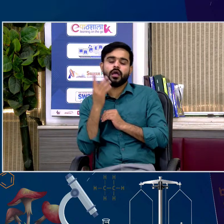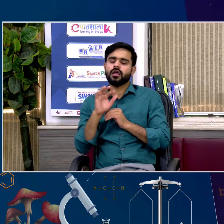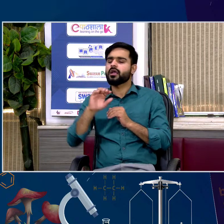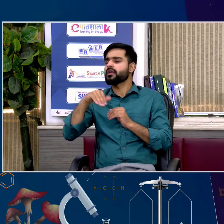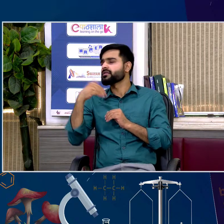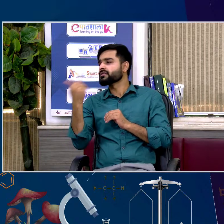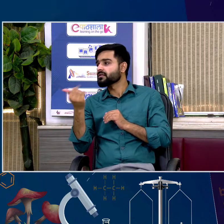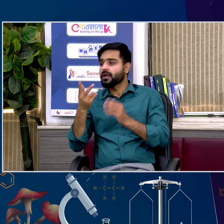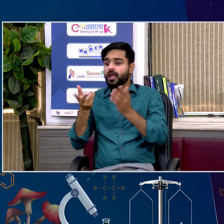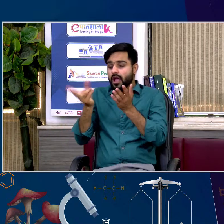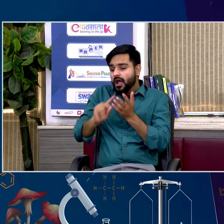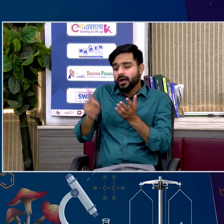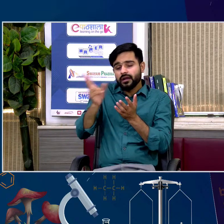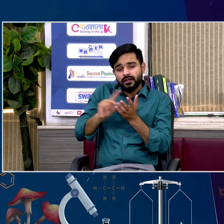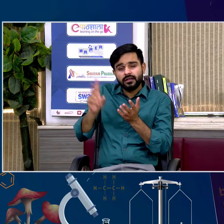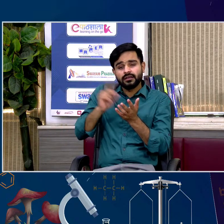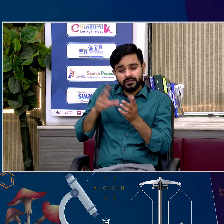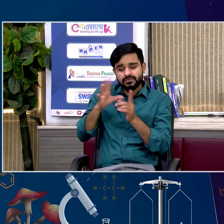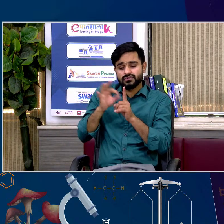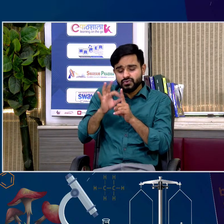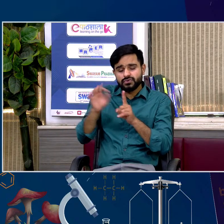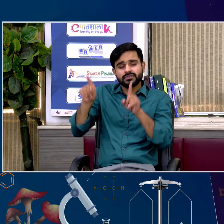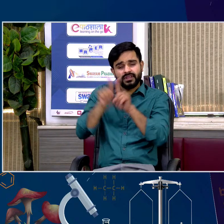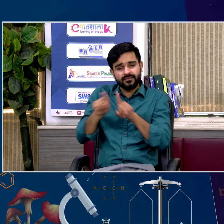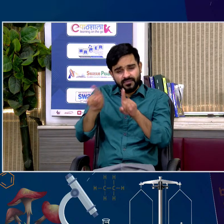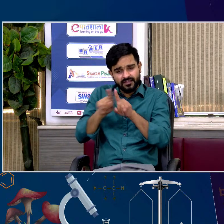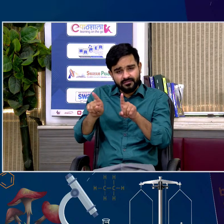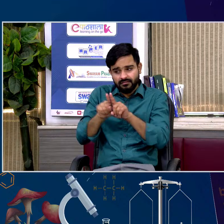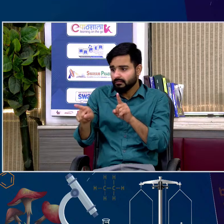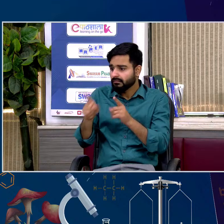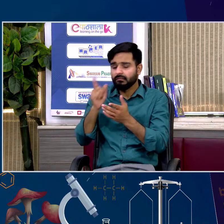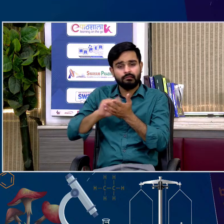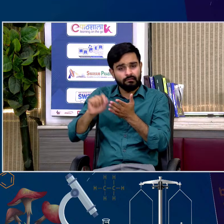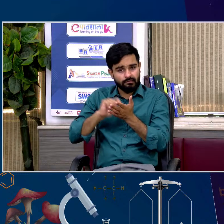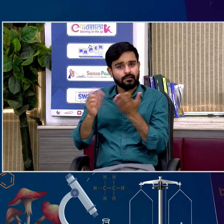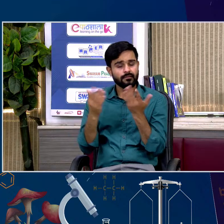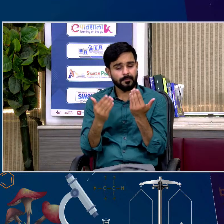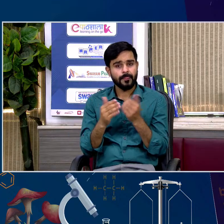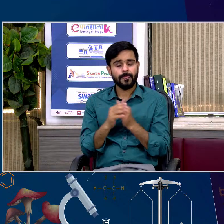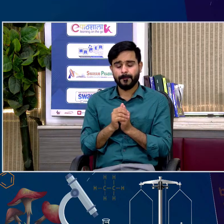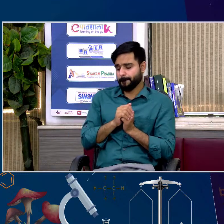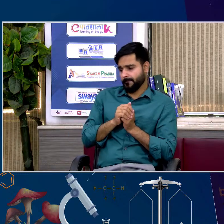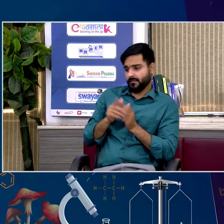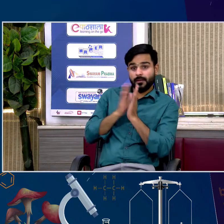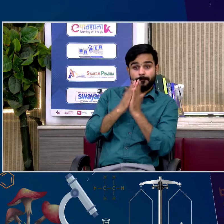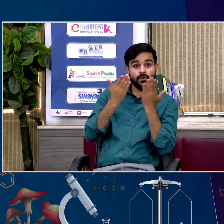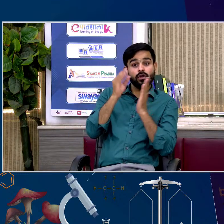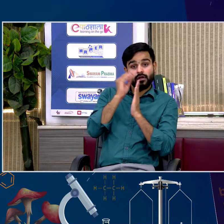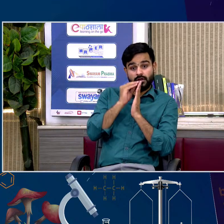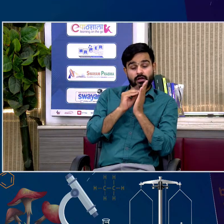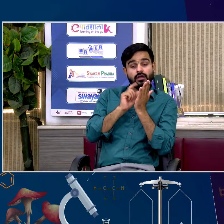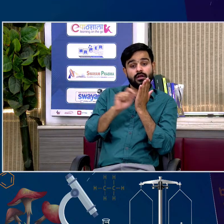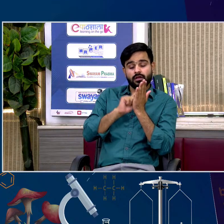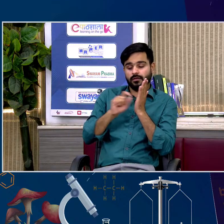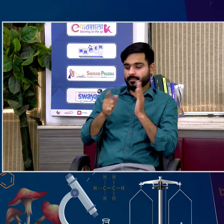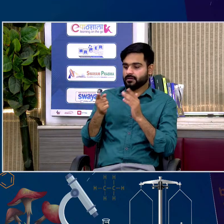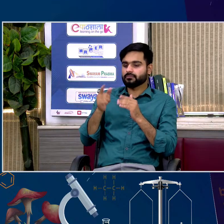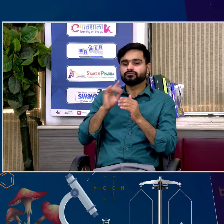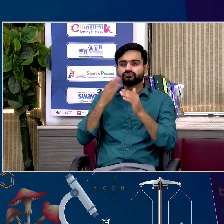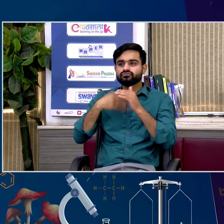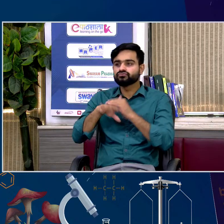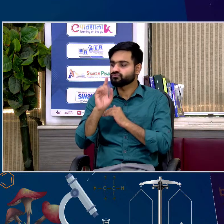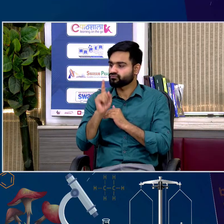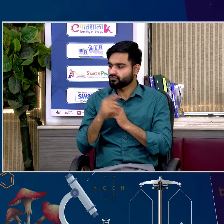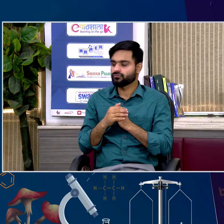than repeatedly telling the child to do an activity, she could write. She could write it on the board. For example, go to page number